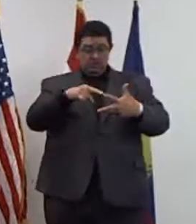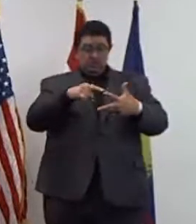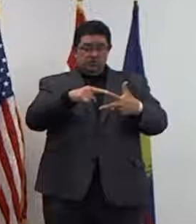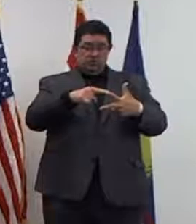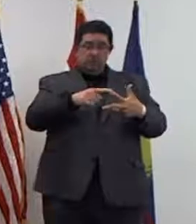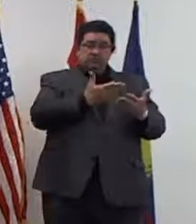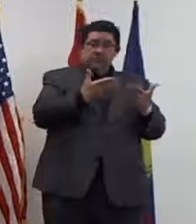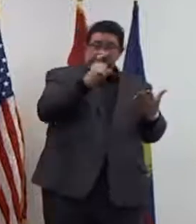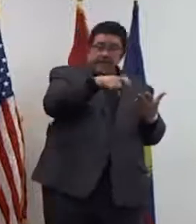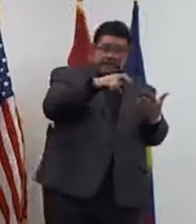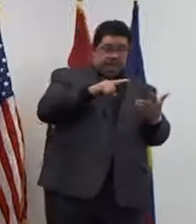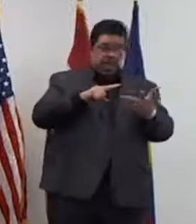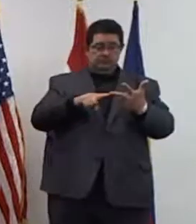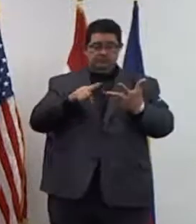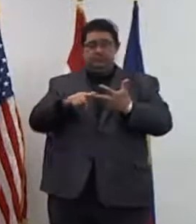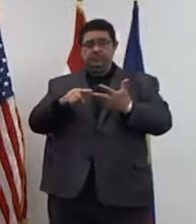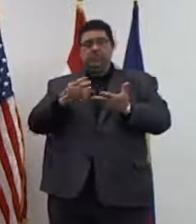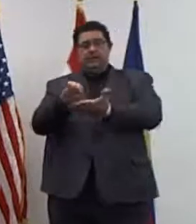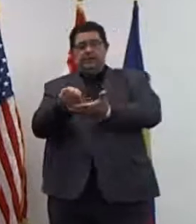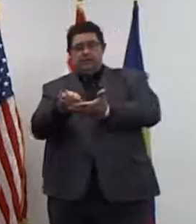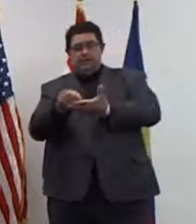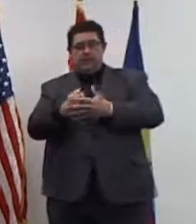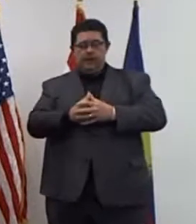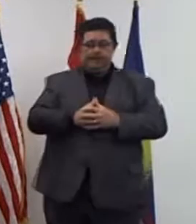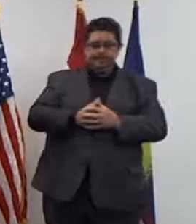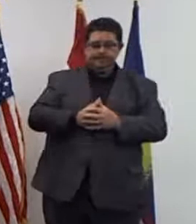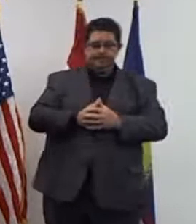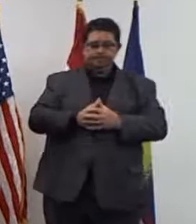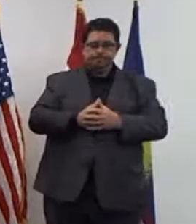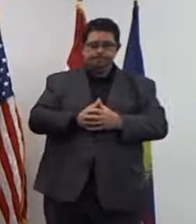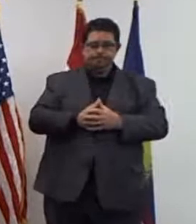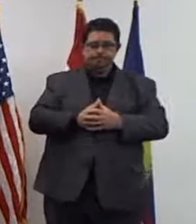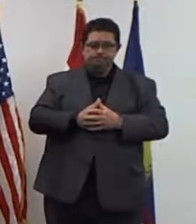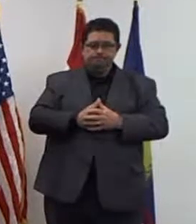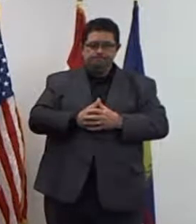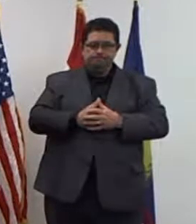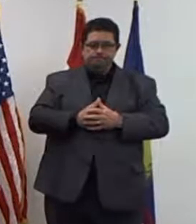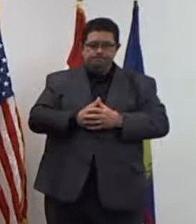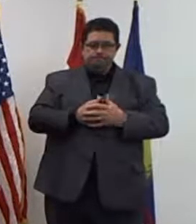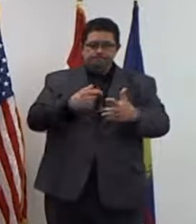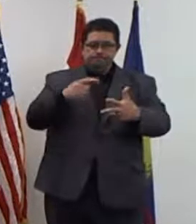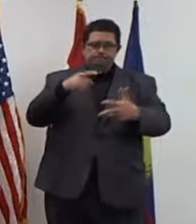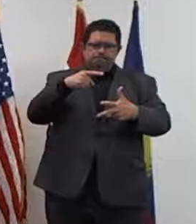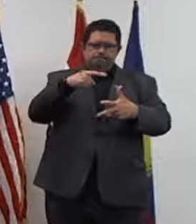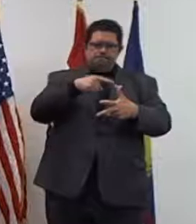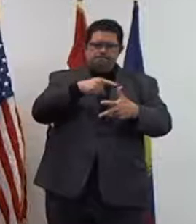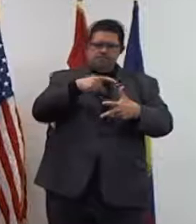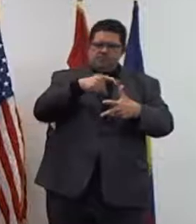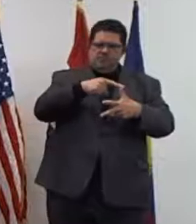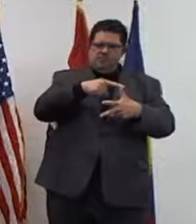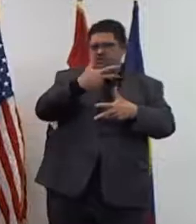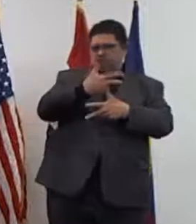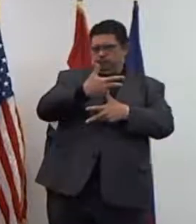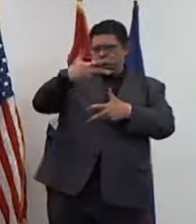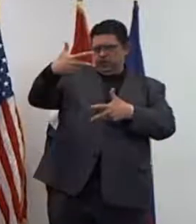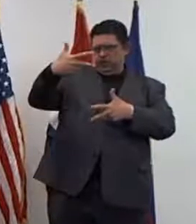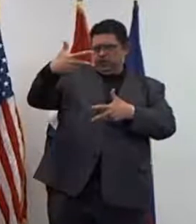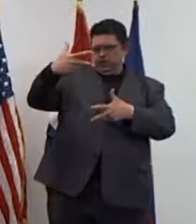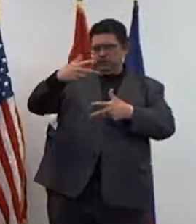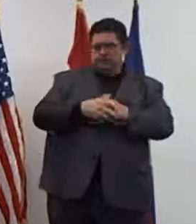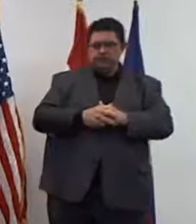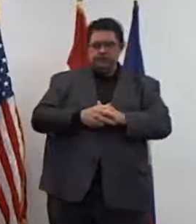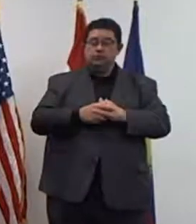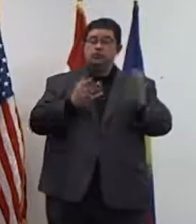crisis. The awards from the COVID-19 humanitarian response will go into 3 categories: housing